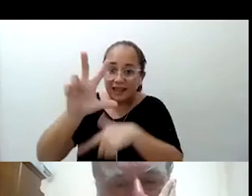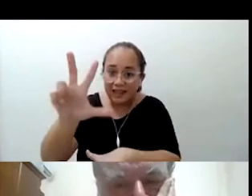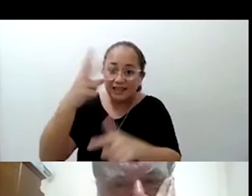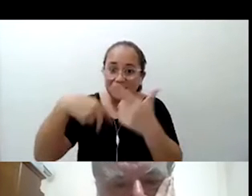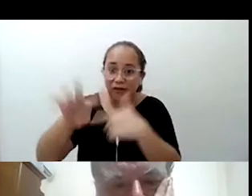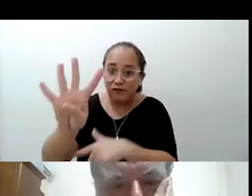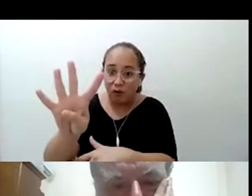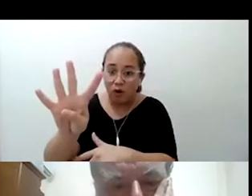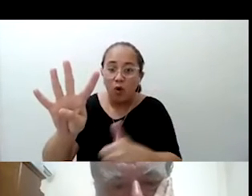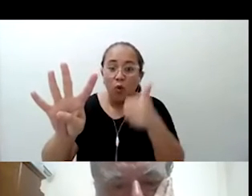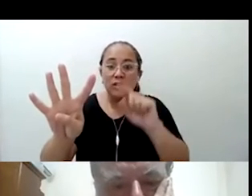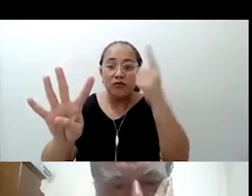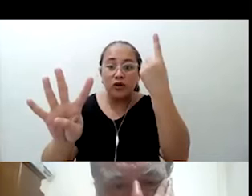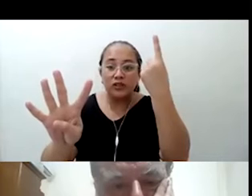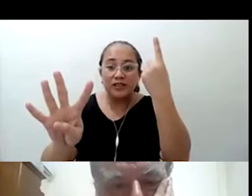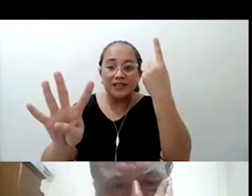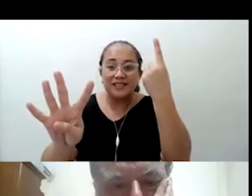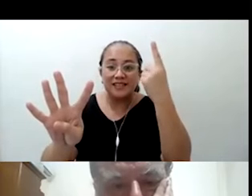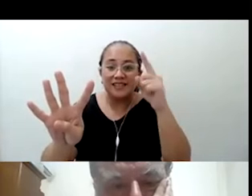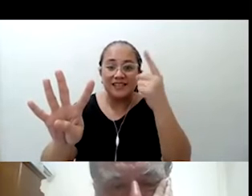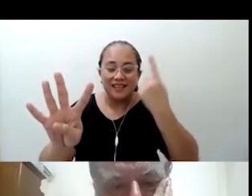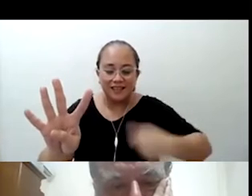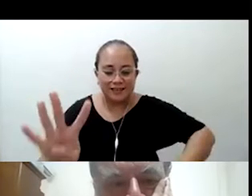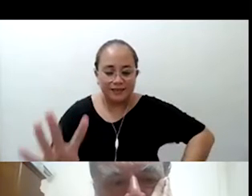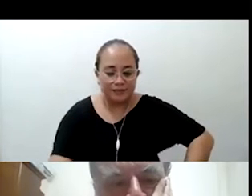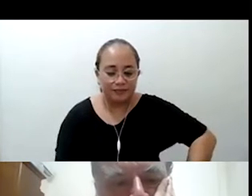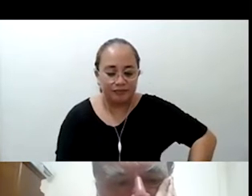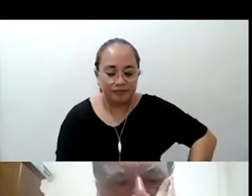Jack is signing. Let me just fix for a moment the page.